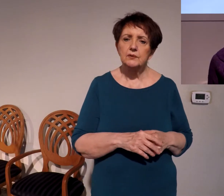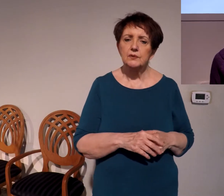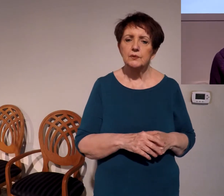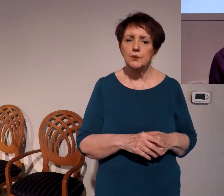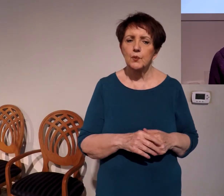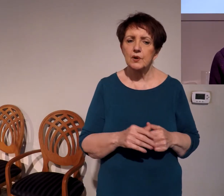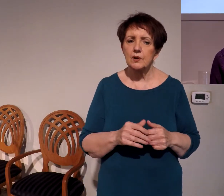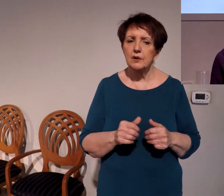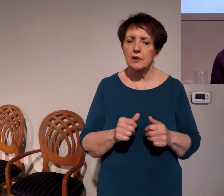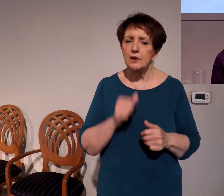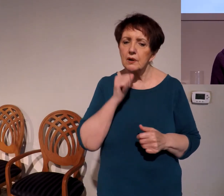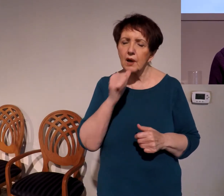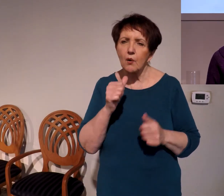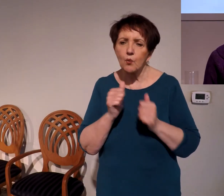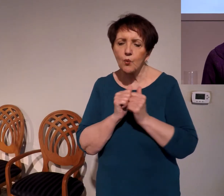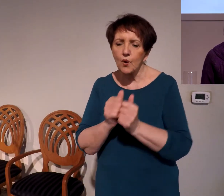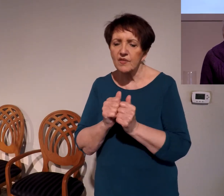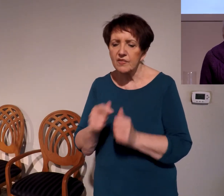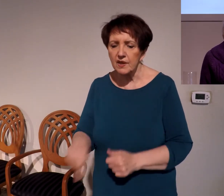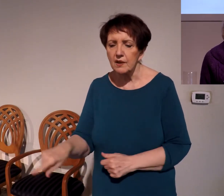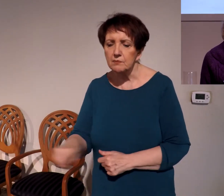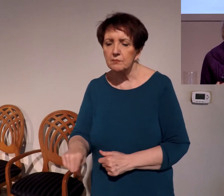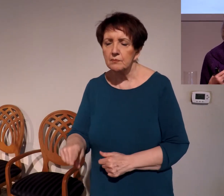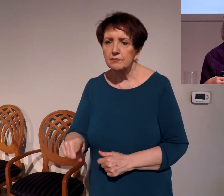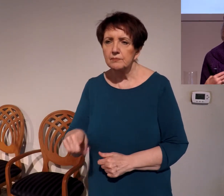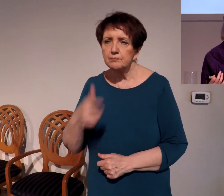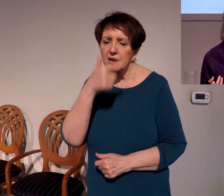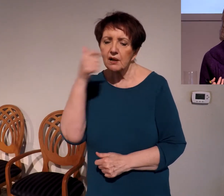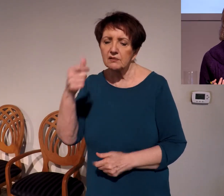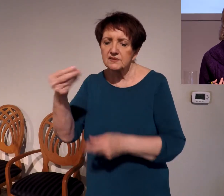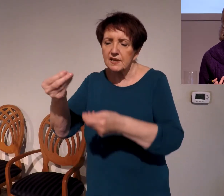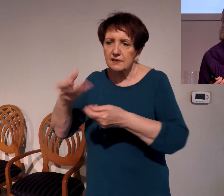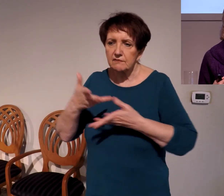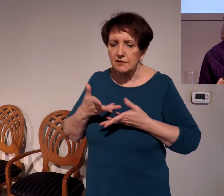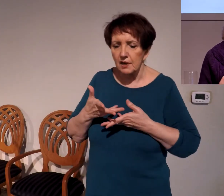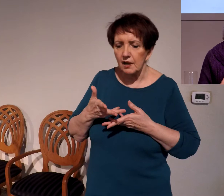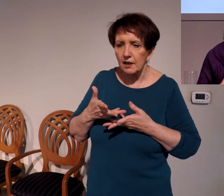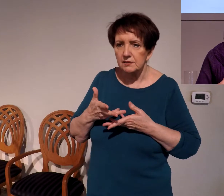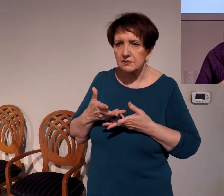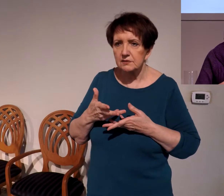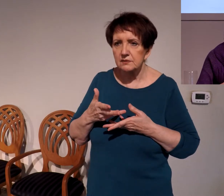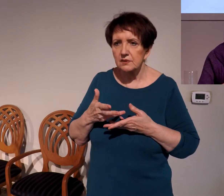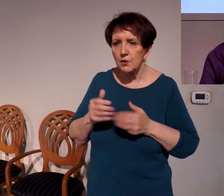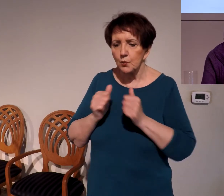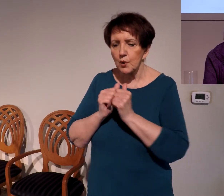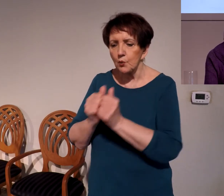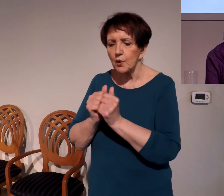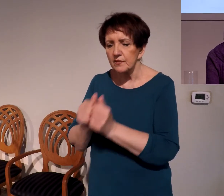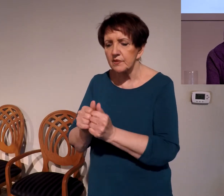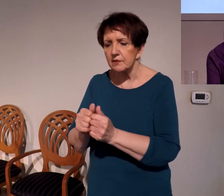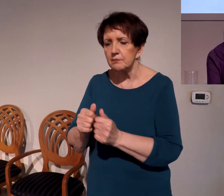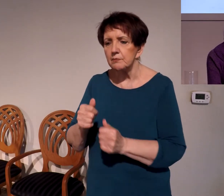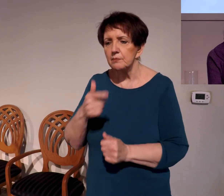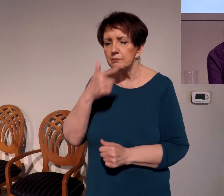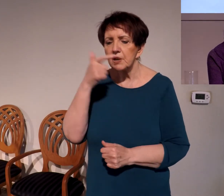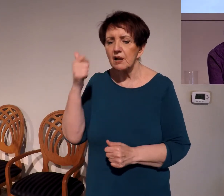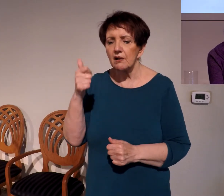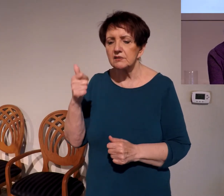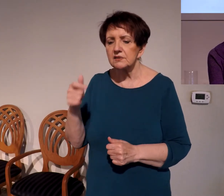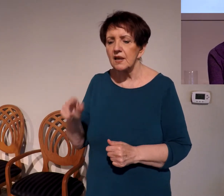animals for what they can give to us. We're being with them because they elicit from